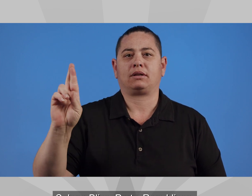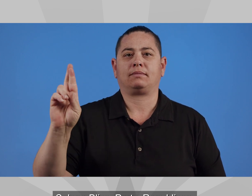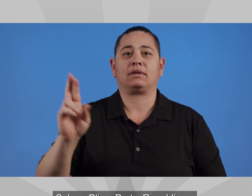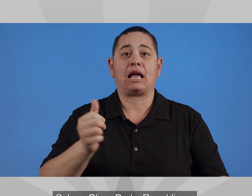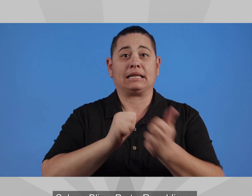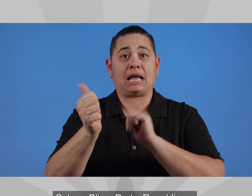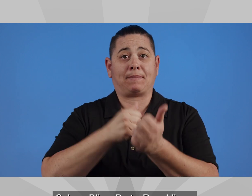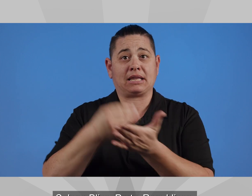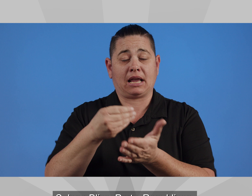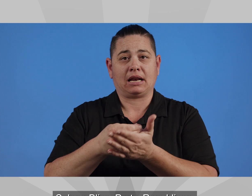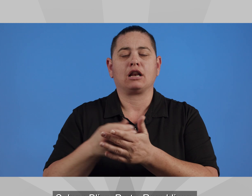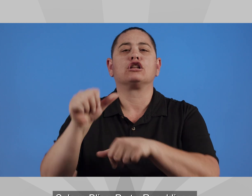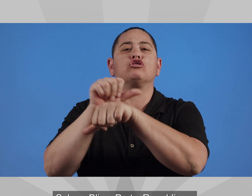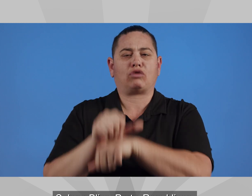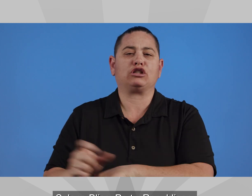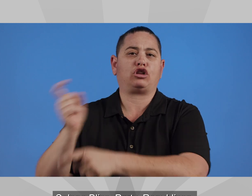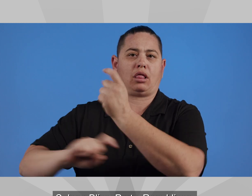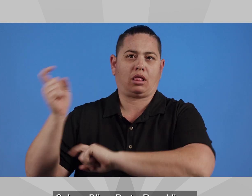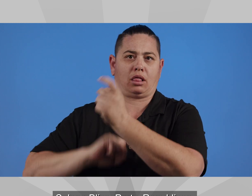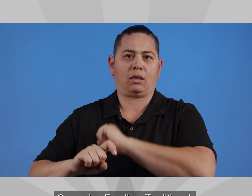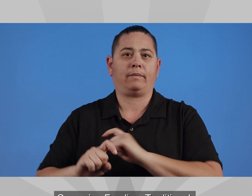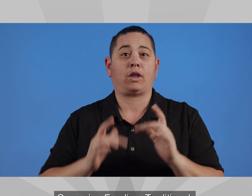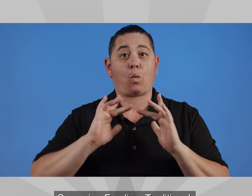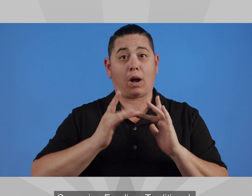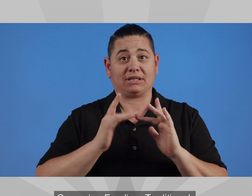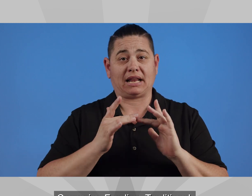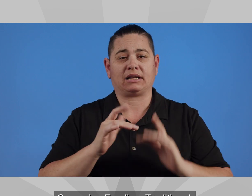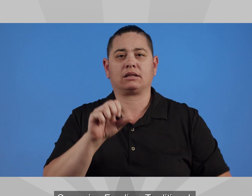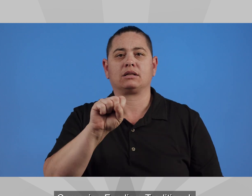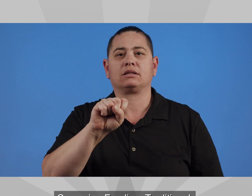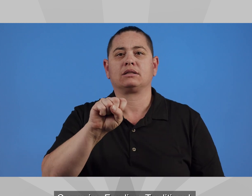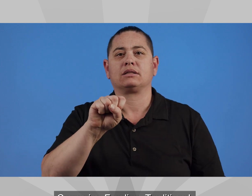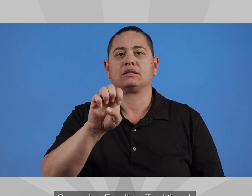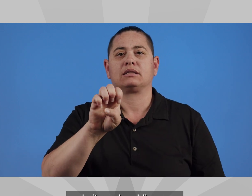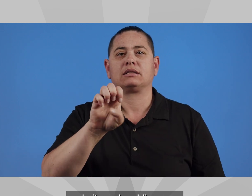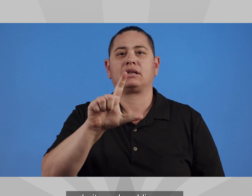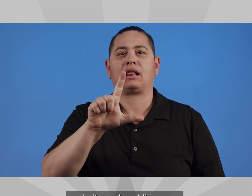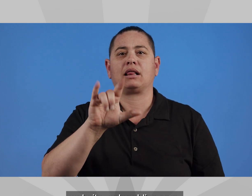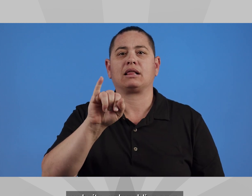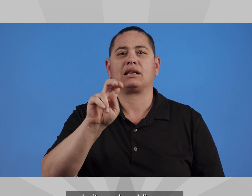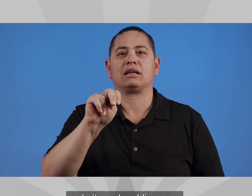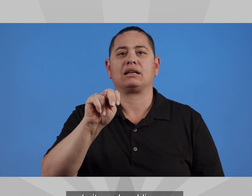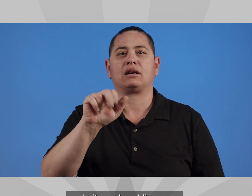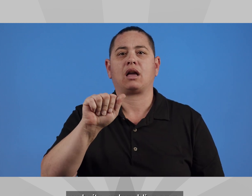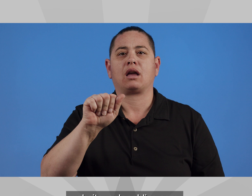Selina Bliss. Party, Republican. Campaign funding, traditional. Website,